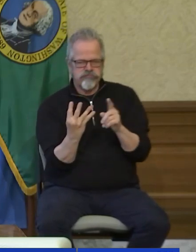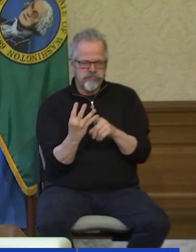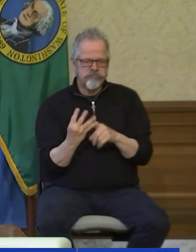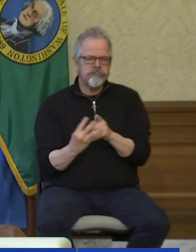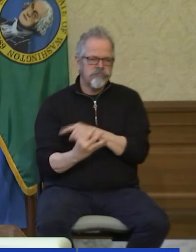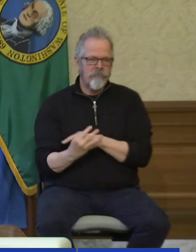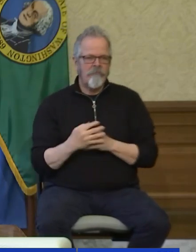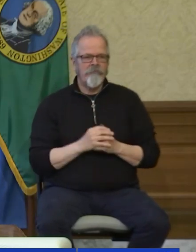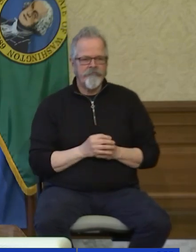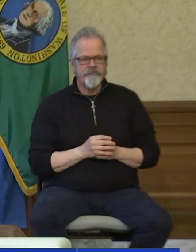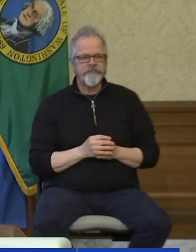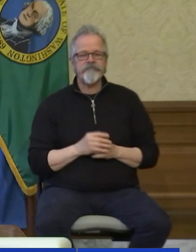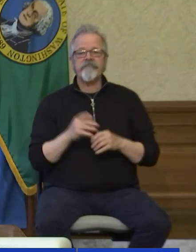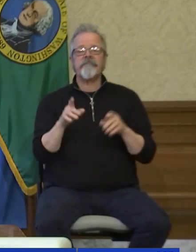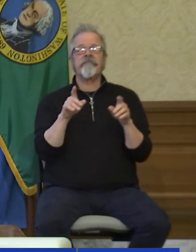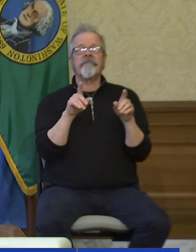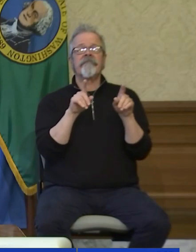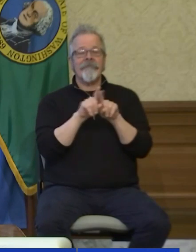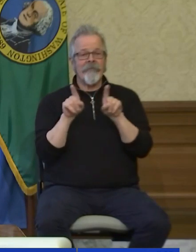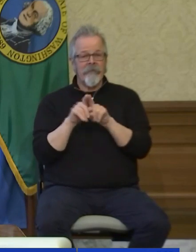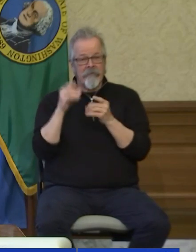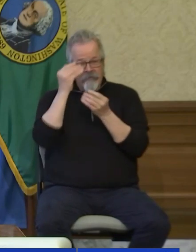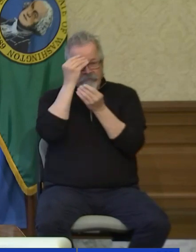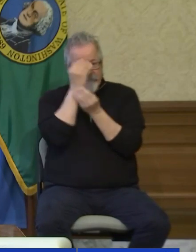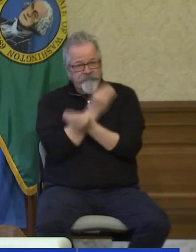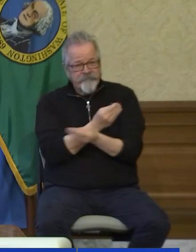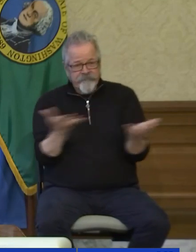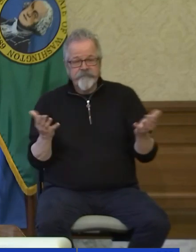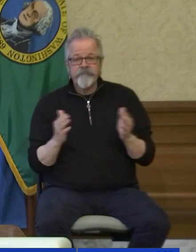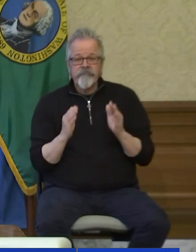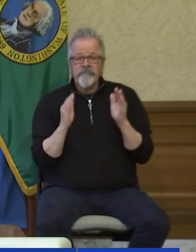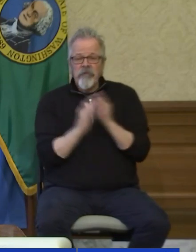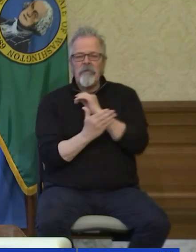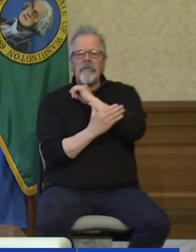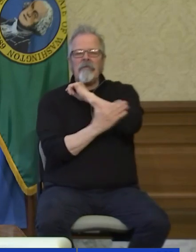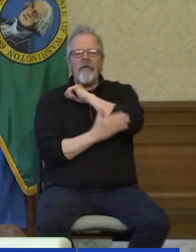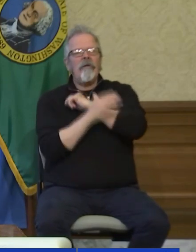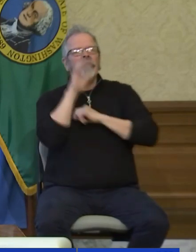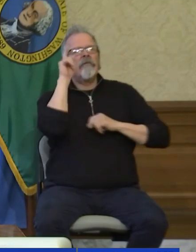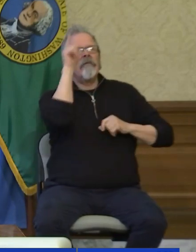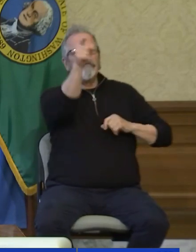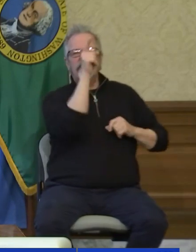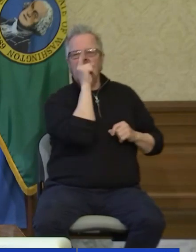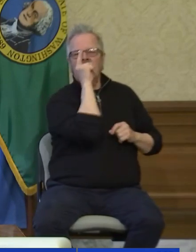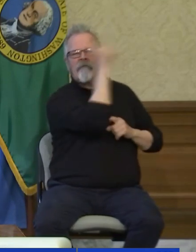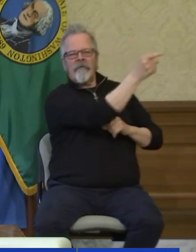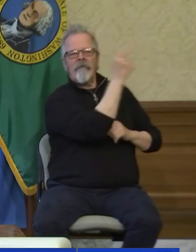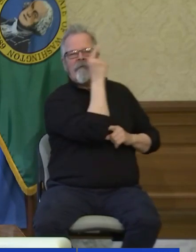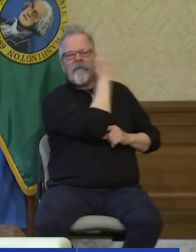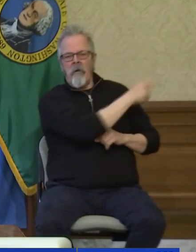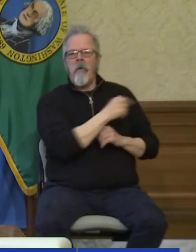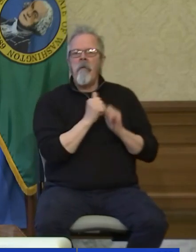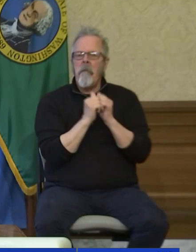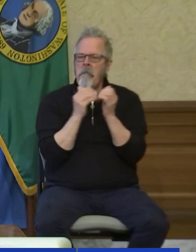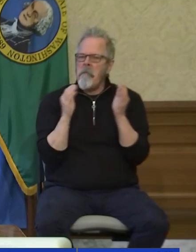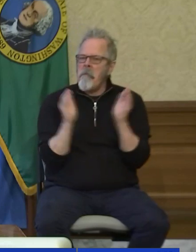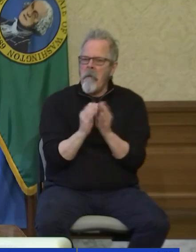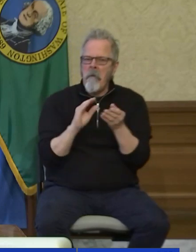Health for a variance from my order so that they can continue to open some of their